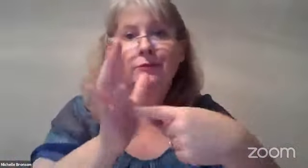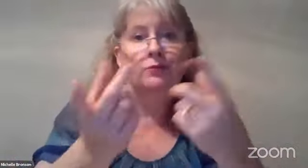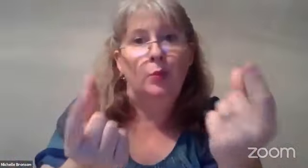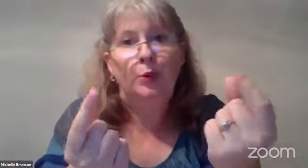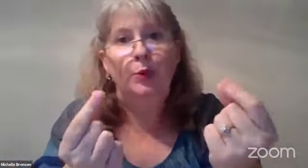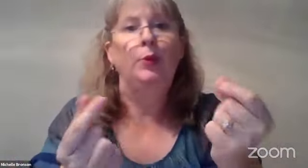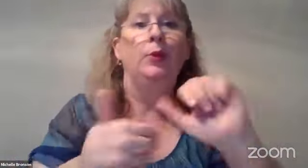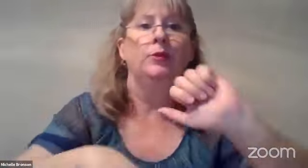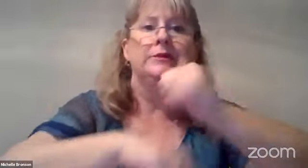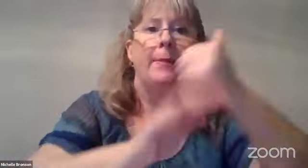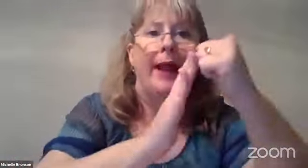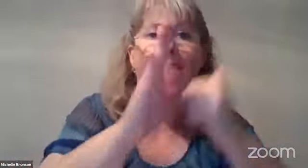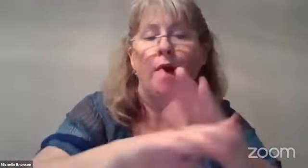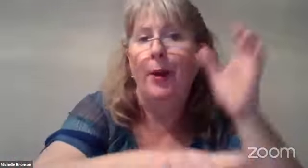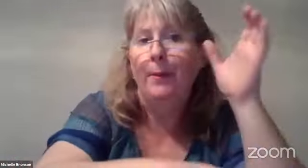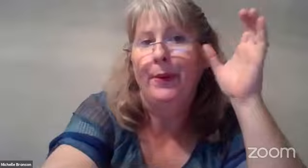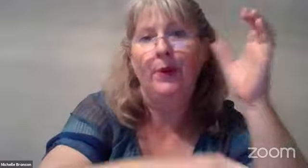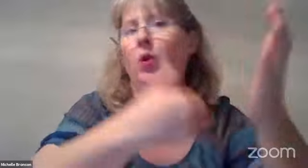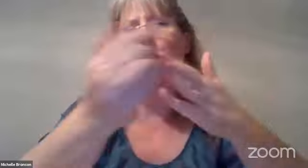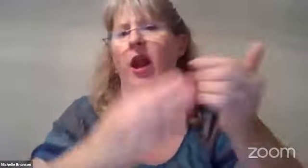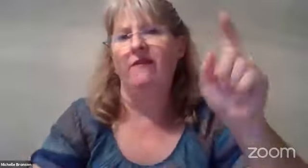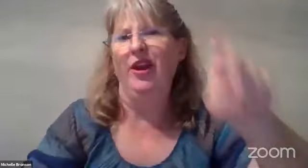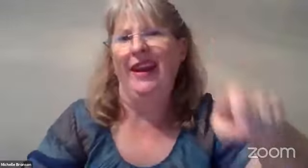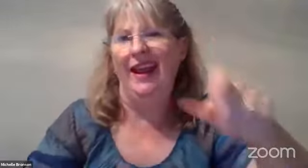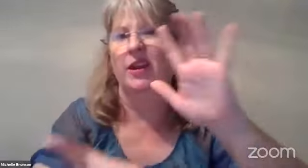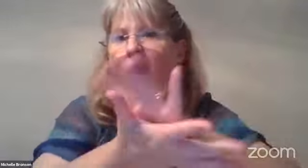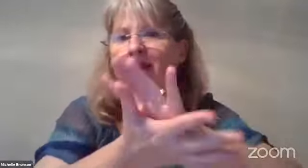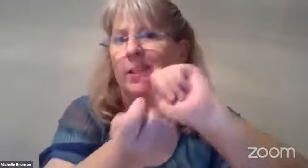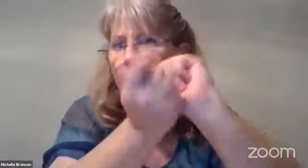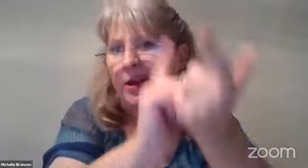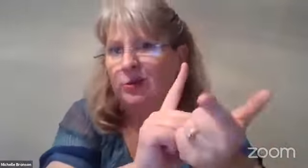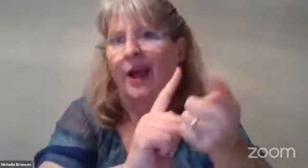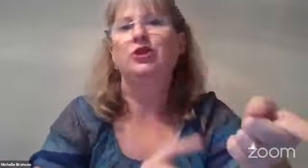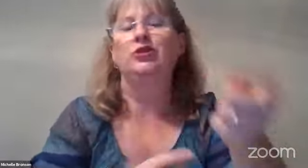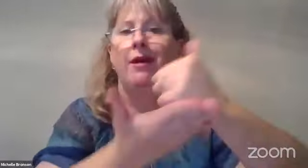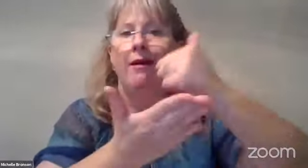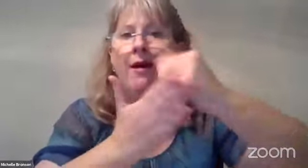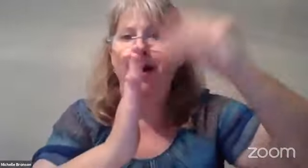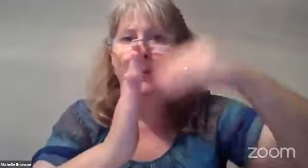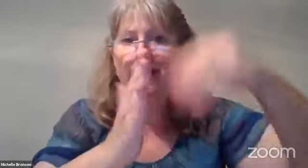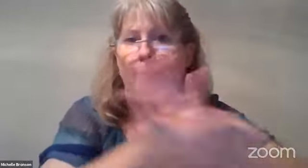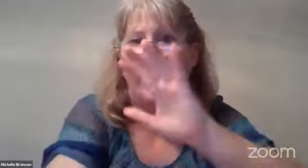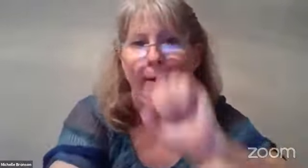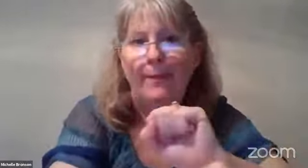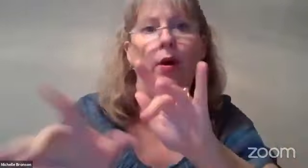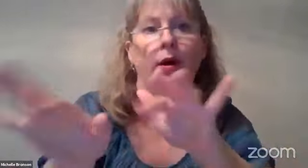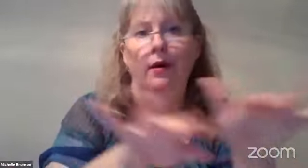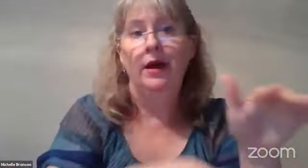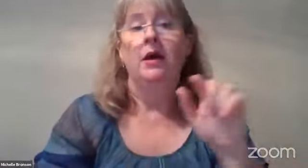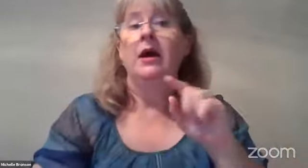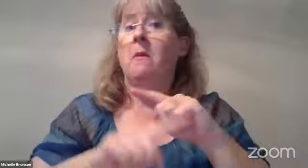still required to socially distance to see what they could do to help them set up the devices that they needed so